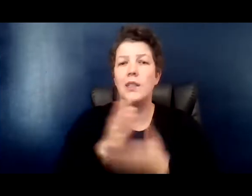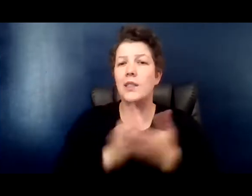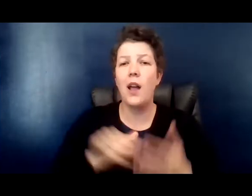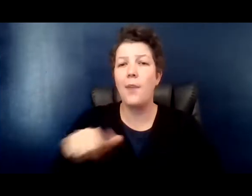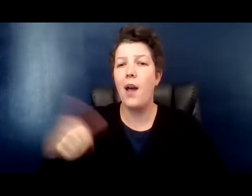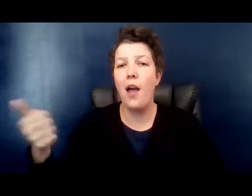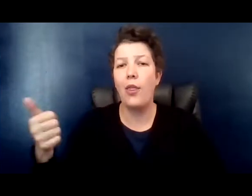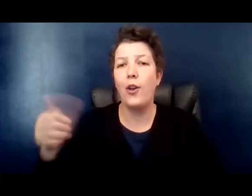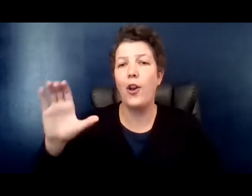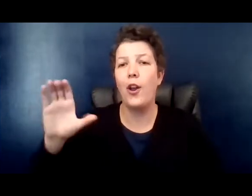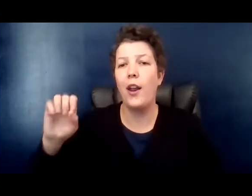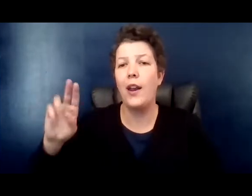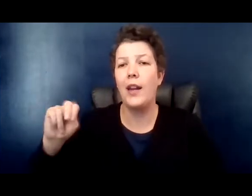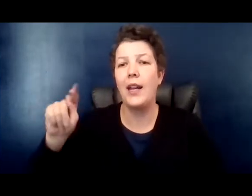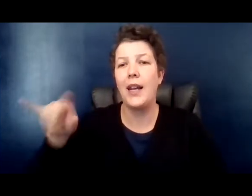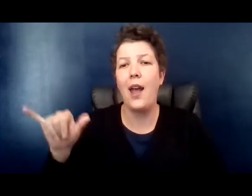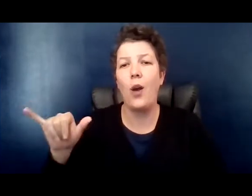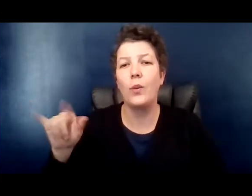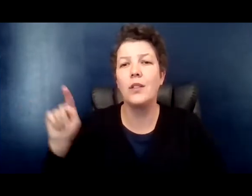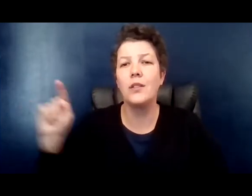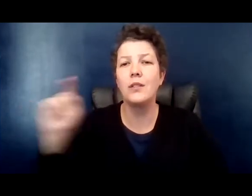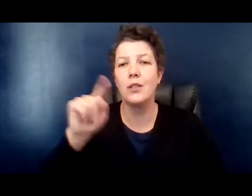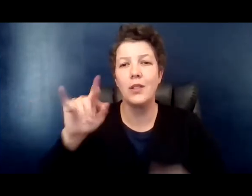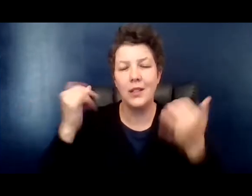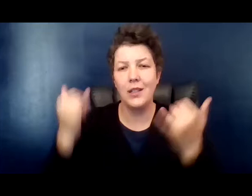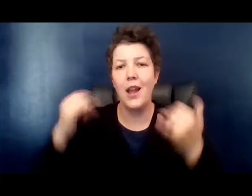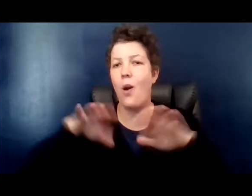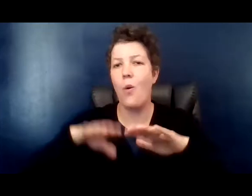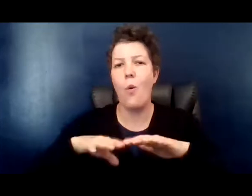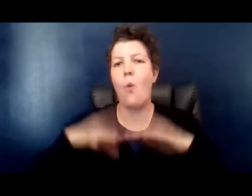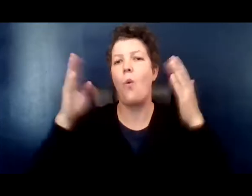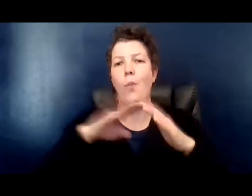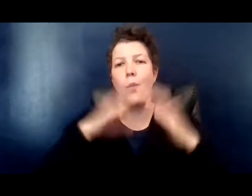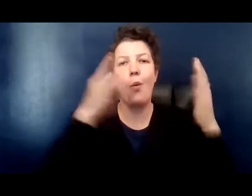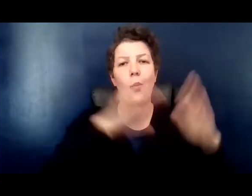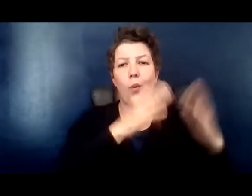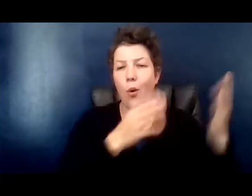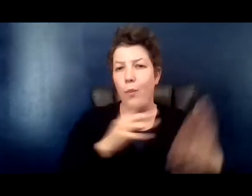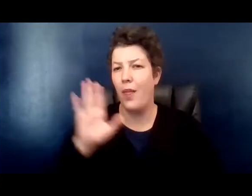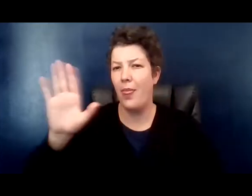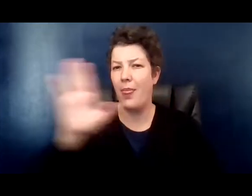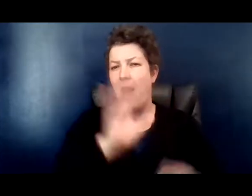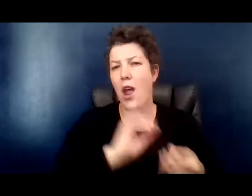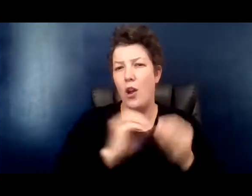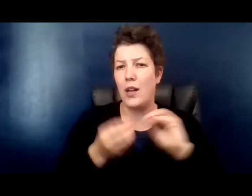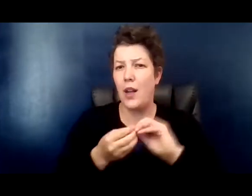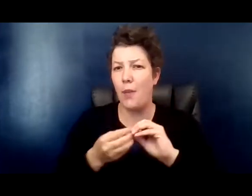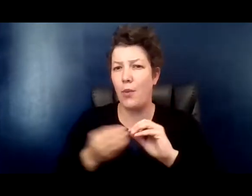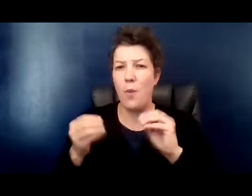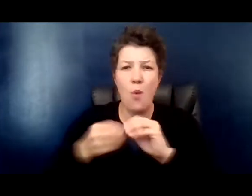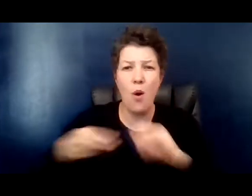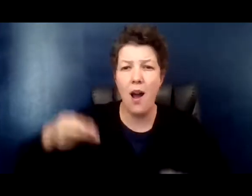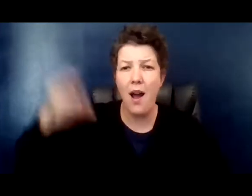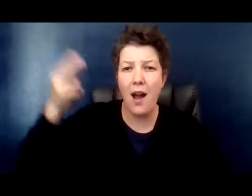you're also, their numbers are in some instances are worse than ours ever